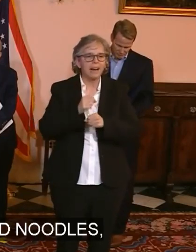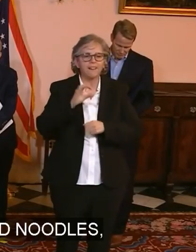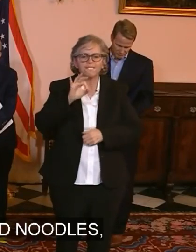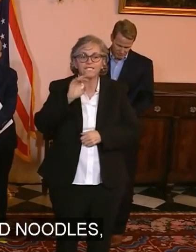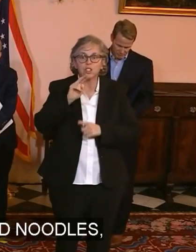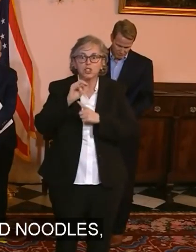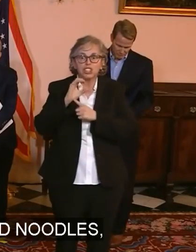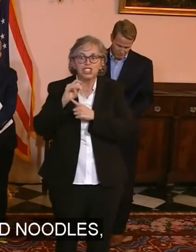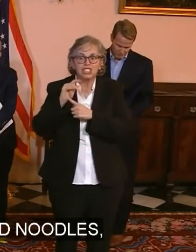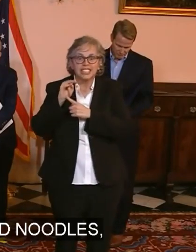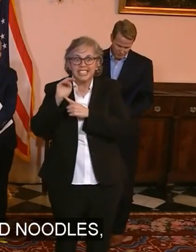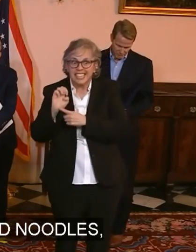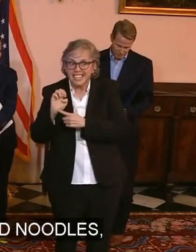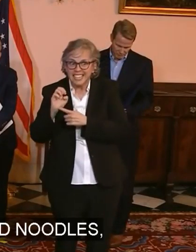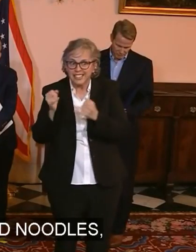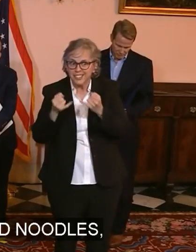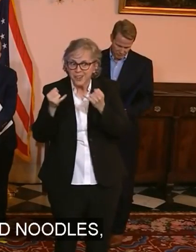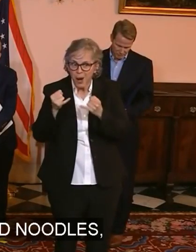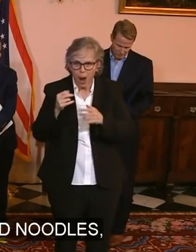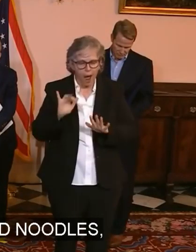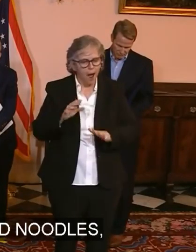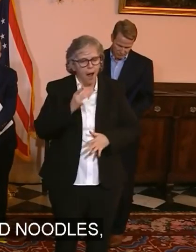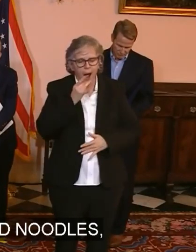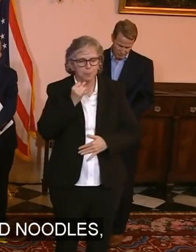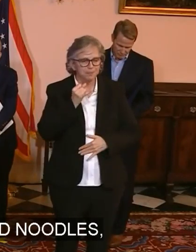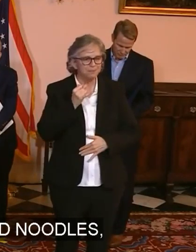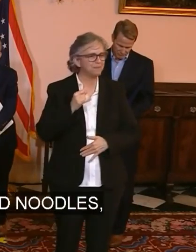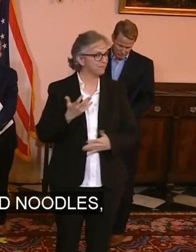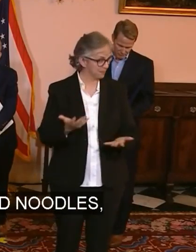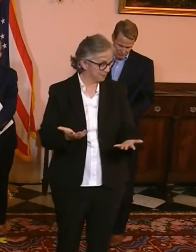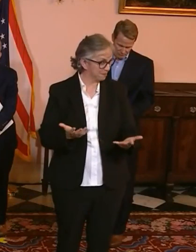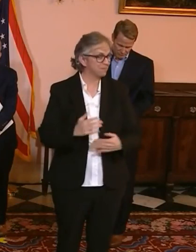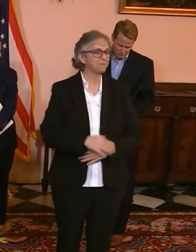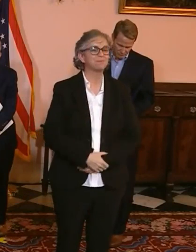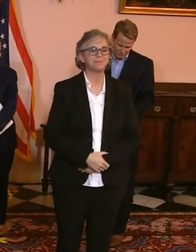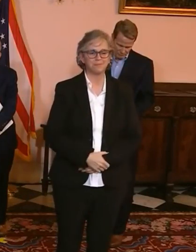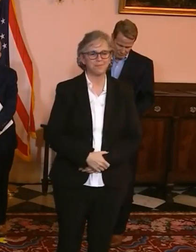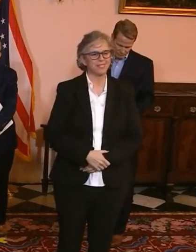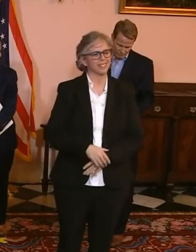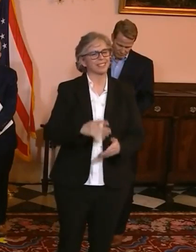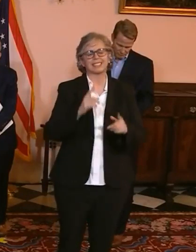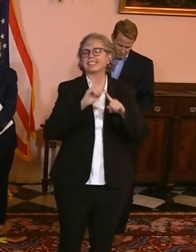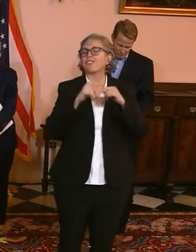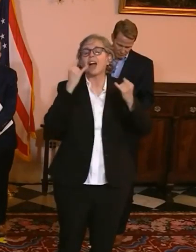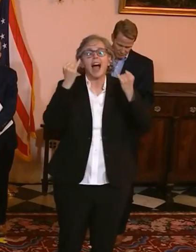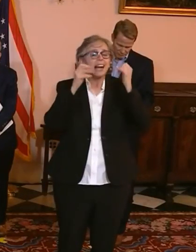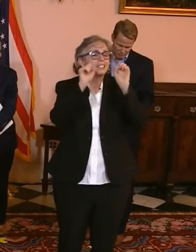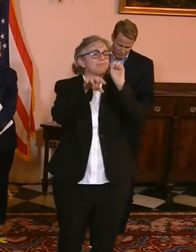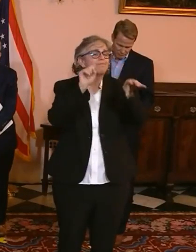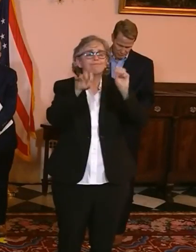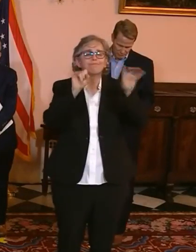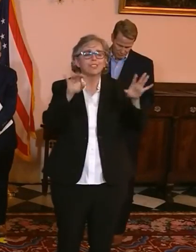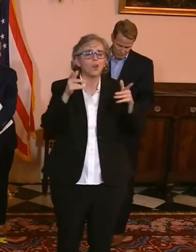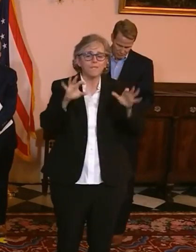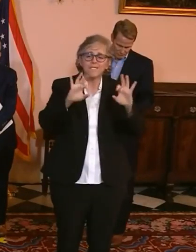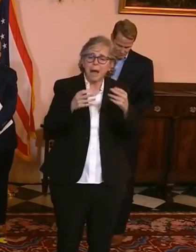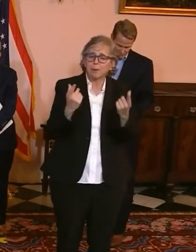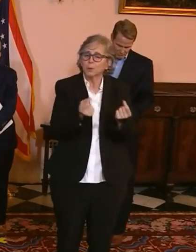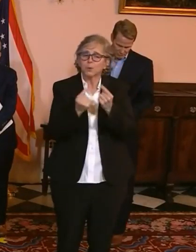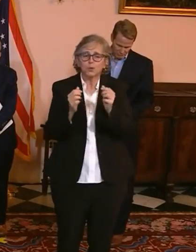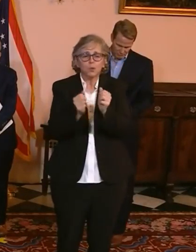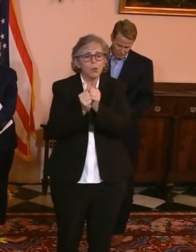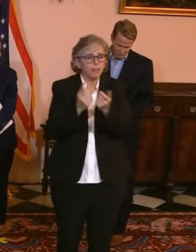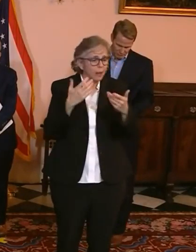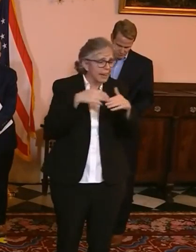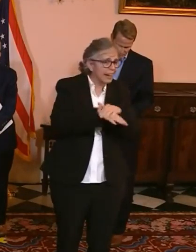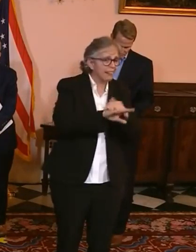can help bring families together. So just go in the kitchen and cook with your grandkids or your kids.